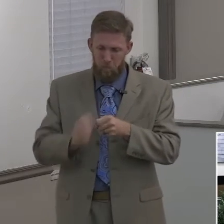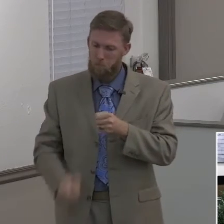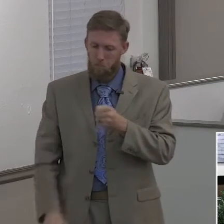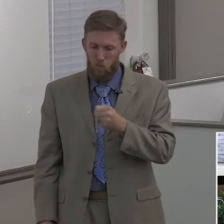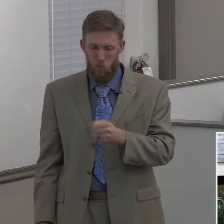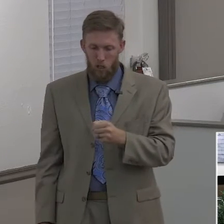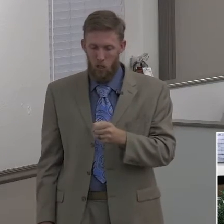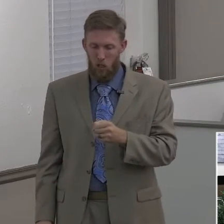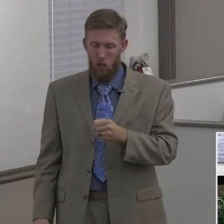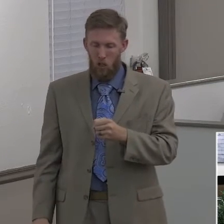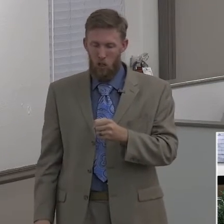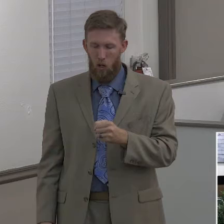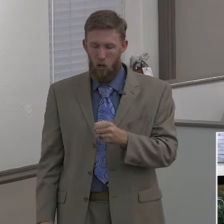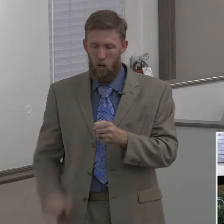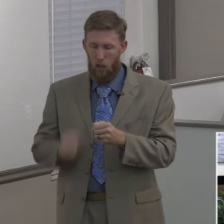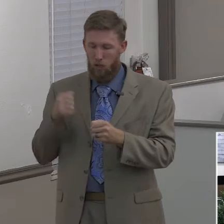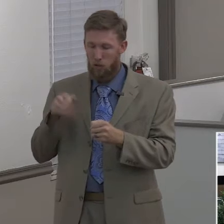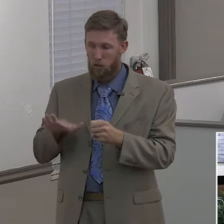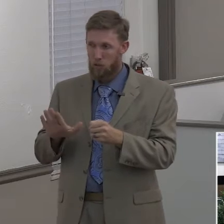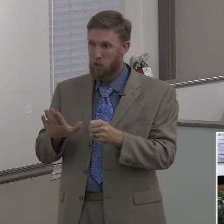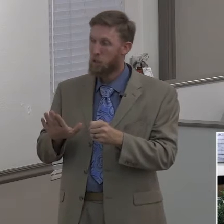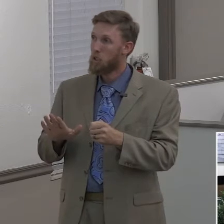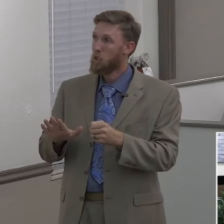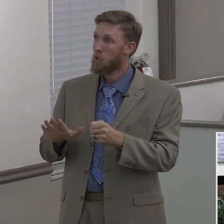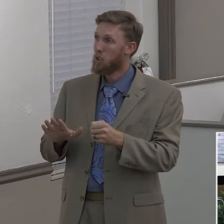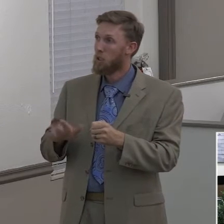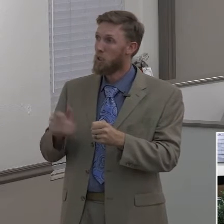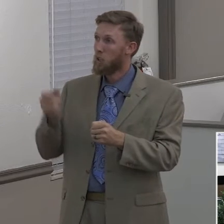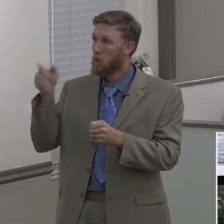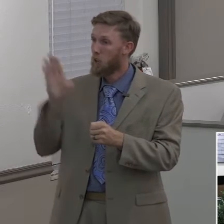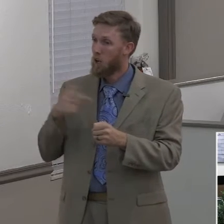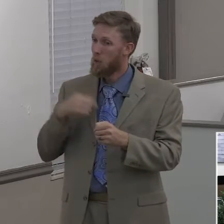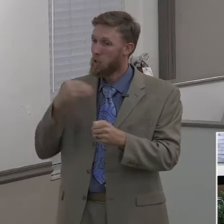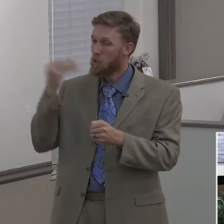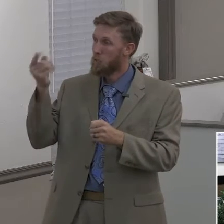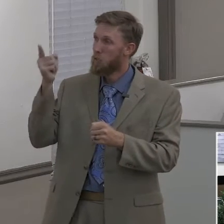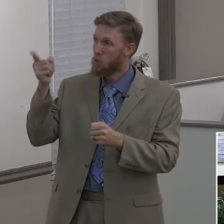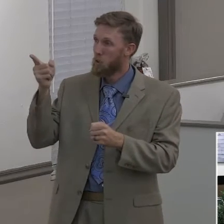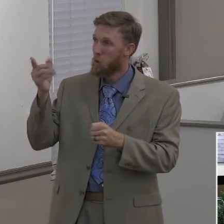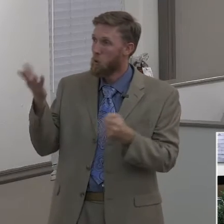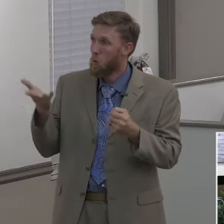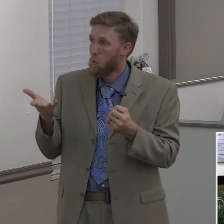now. I want to turn this over to You. What do You want me to praise You for and thank You for?